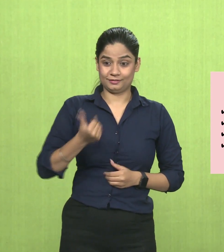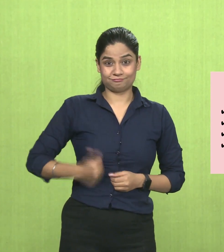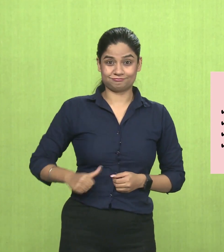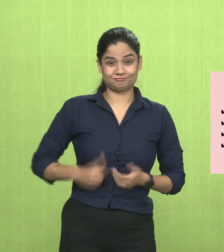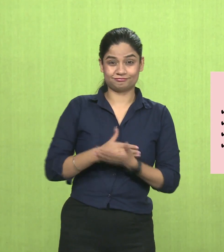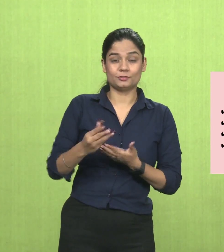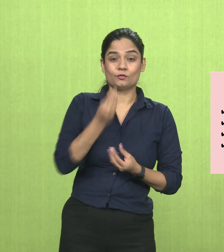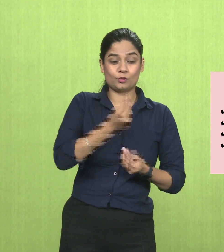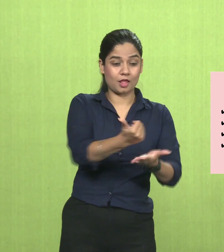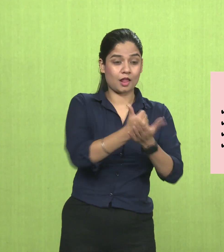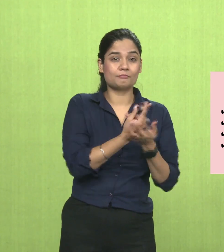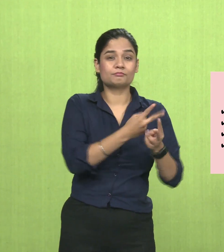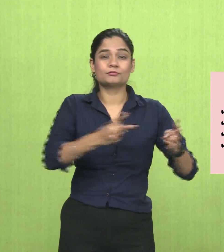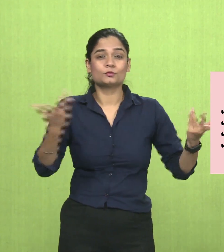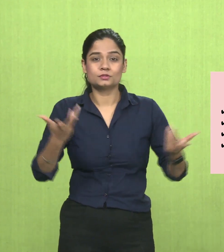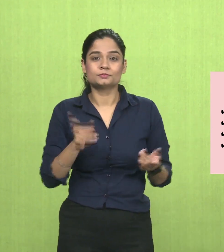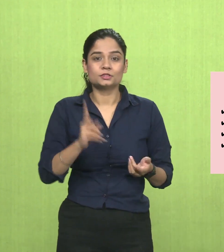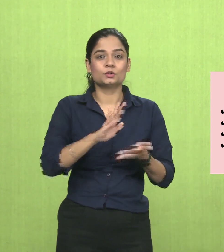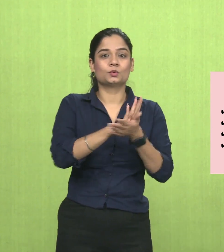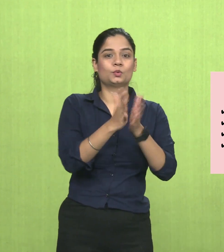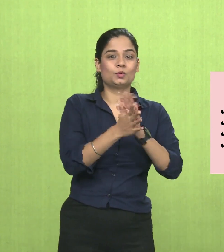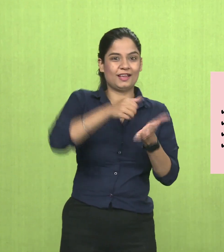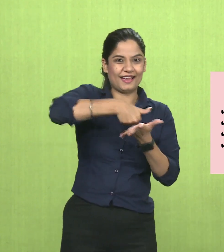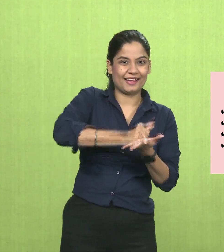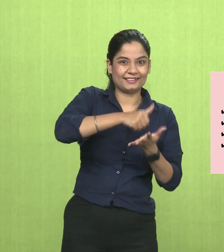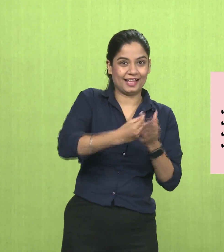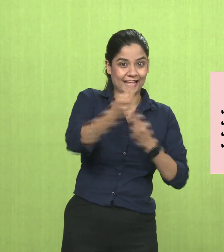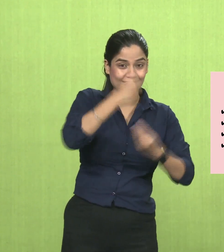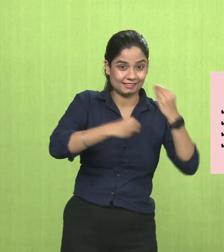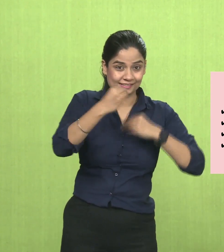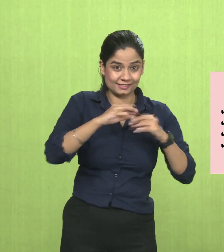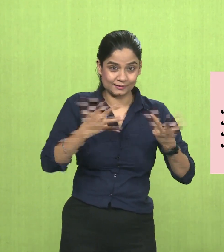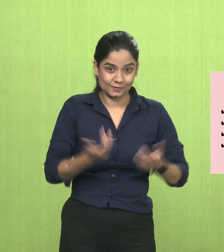Foods that can be taken during constipation is atta with husk,